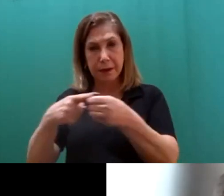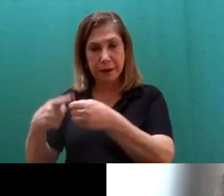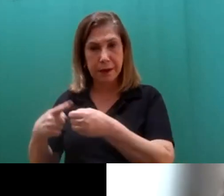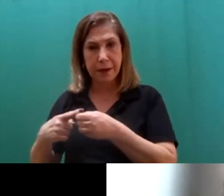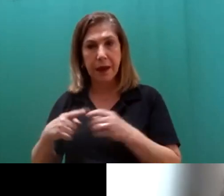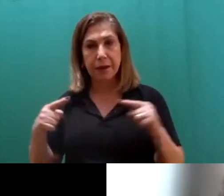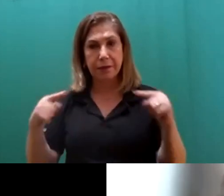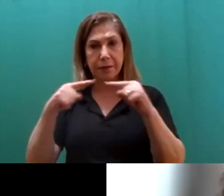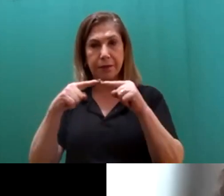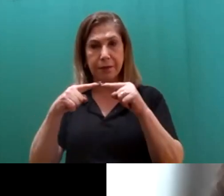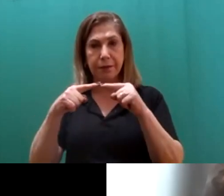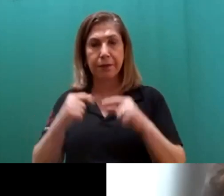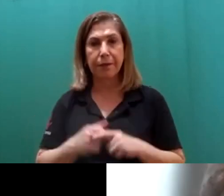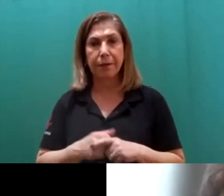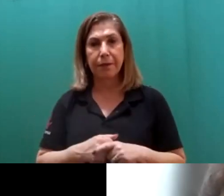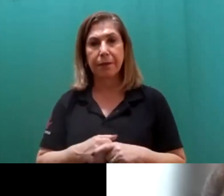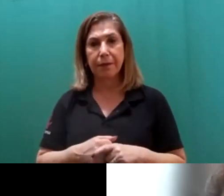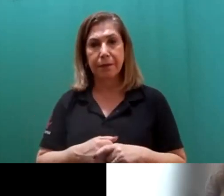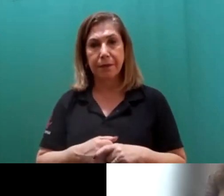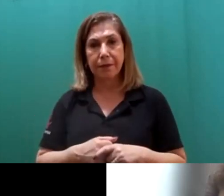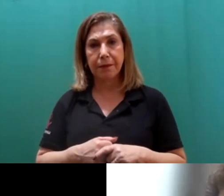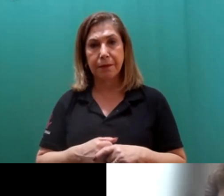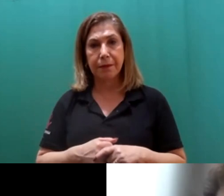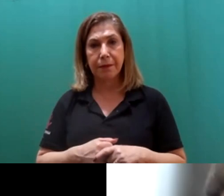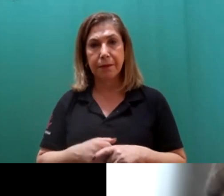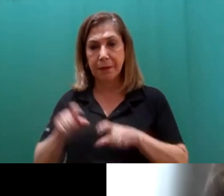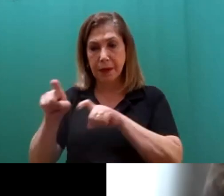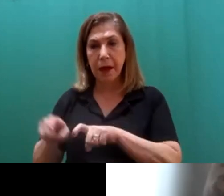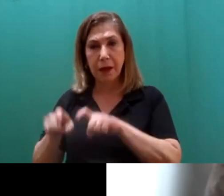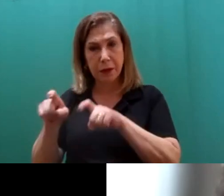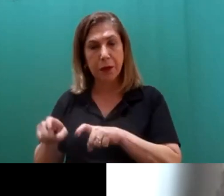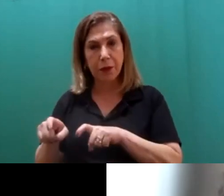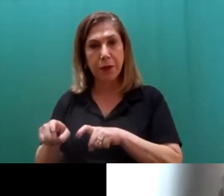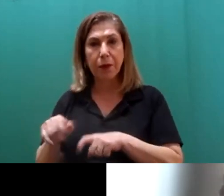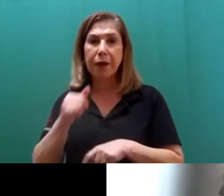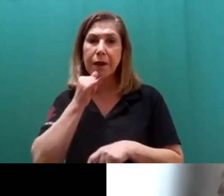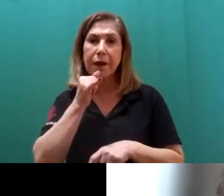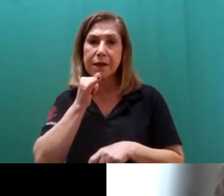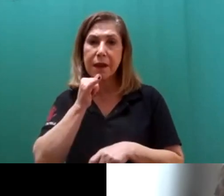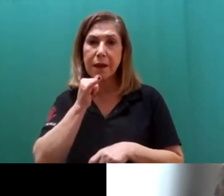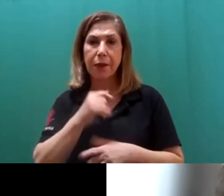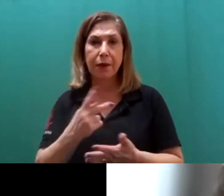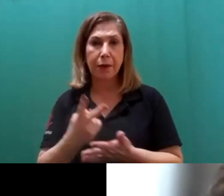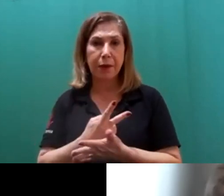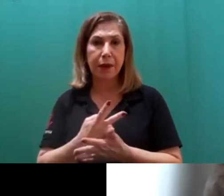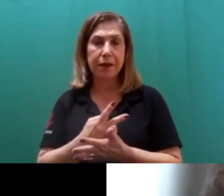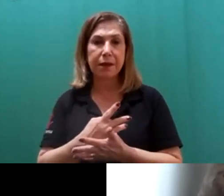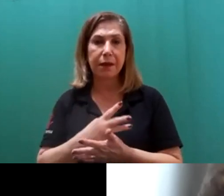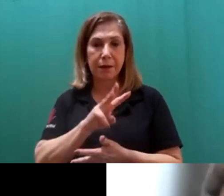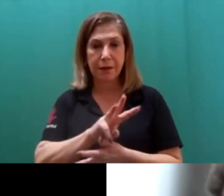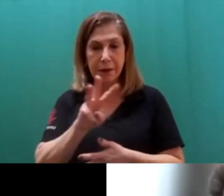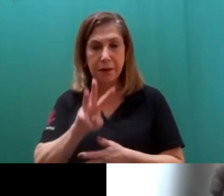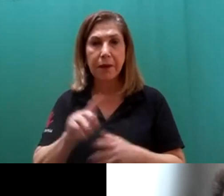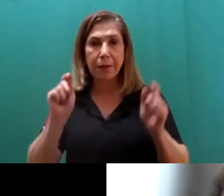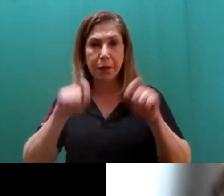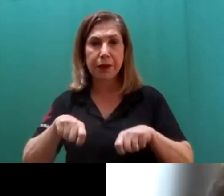and the agricultural land that surrounds cities. We need to shape it as soon as